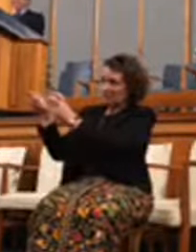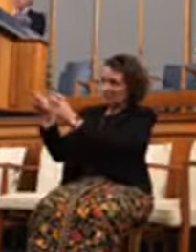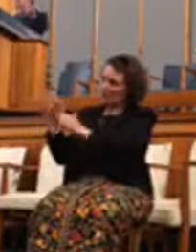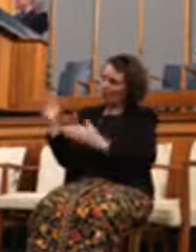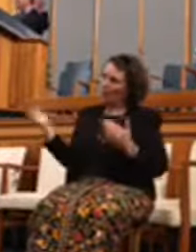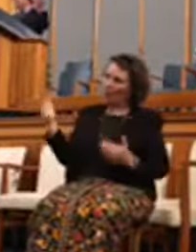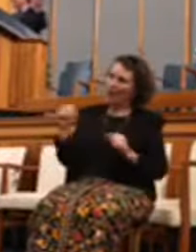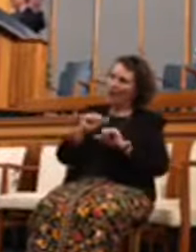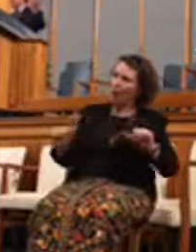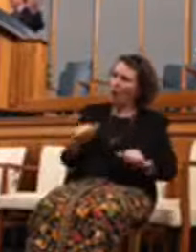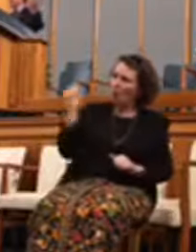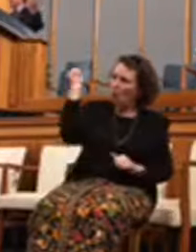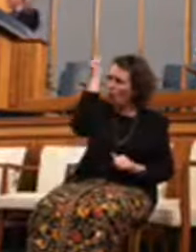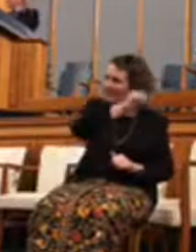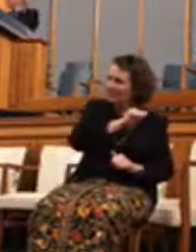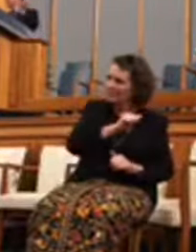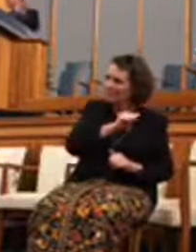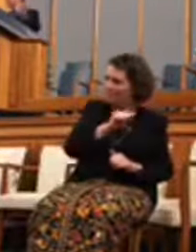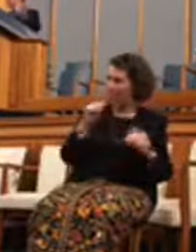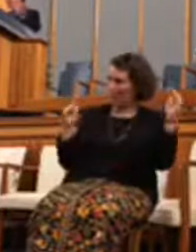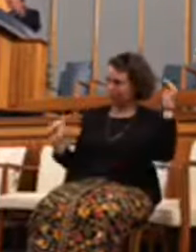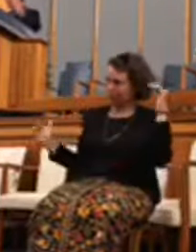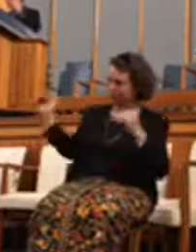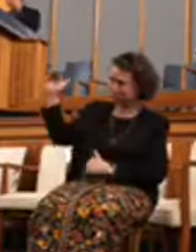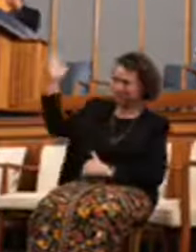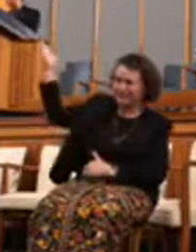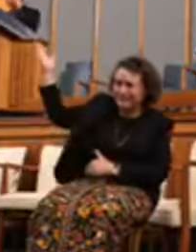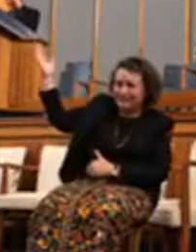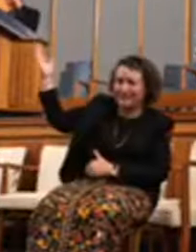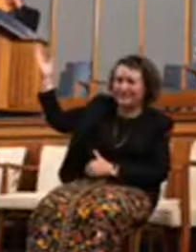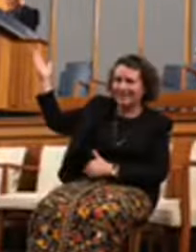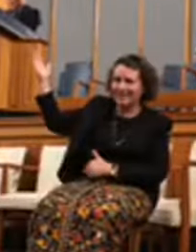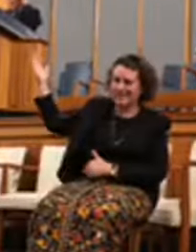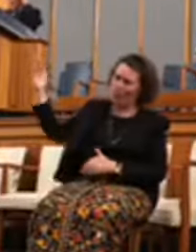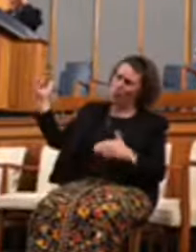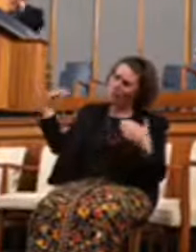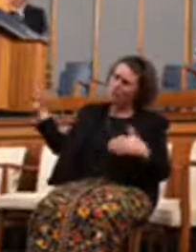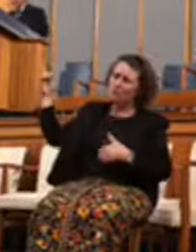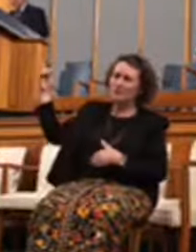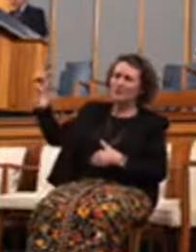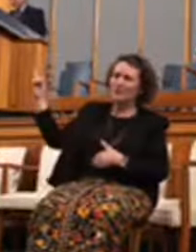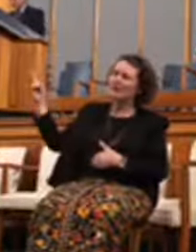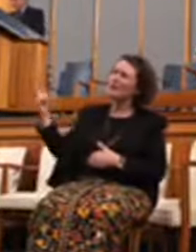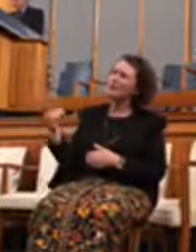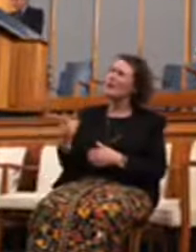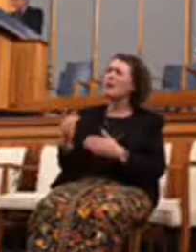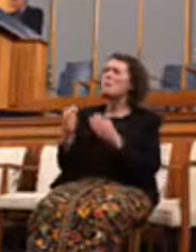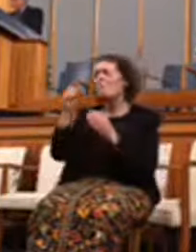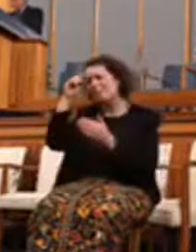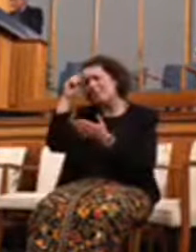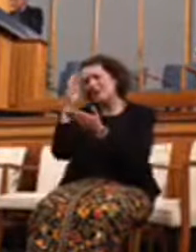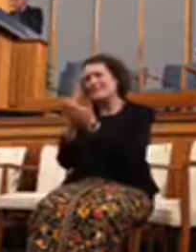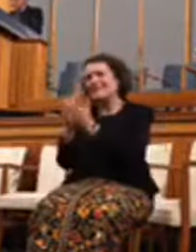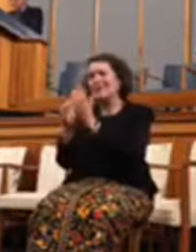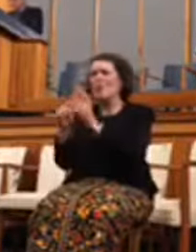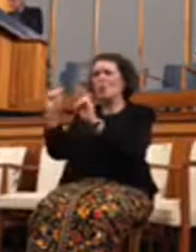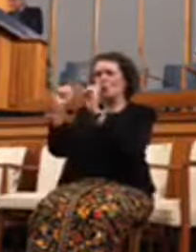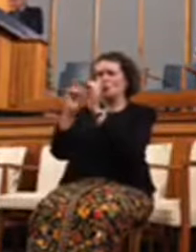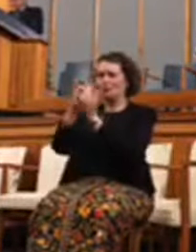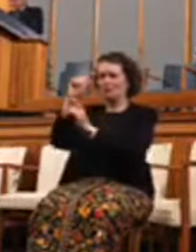You can see the paradox. That's the beauty of believing on the Lord Jesus Christ. My time is over, but this